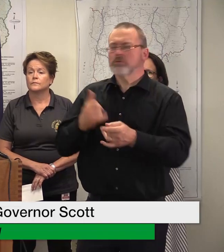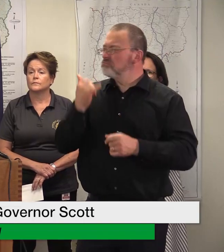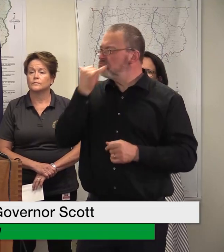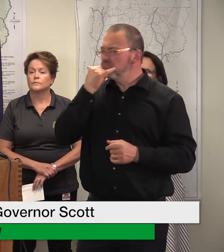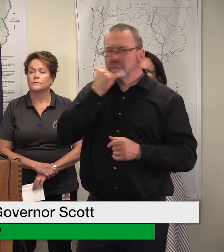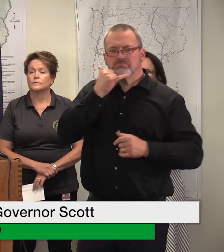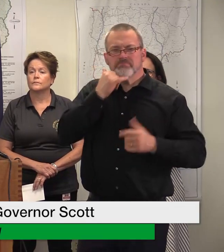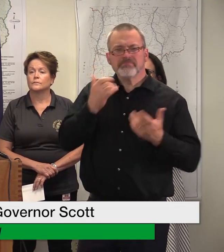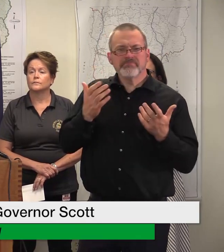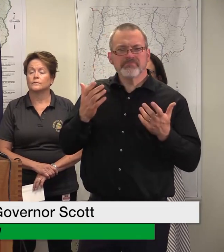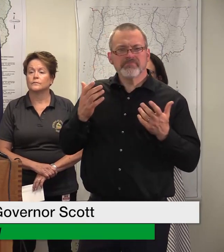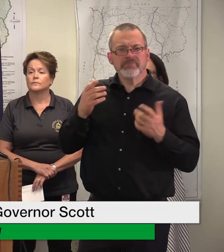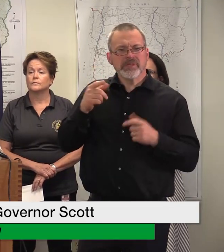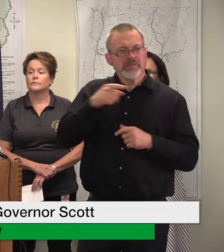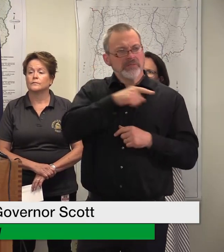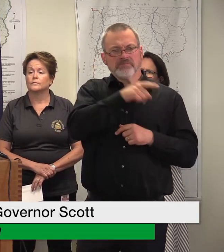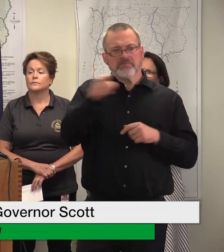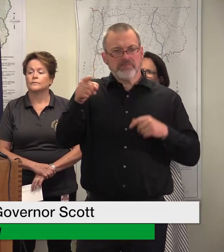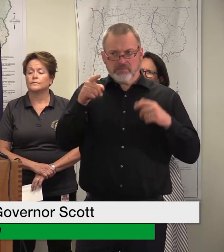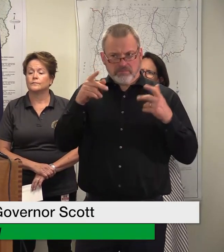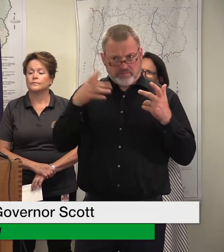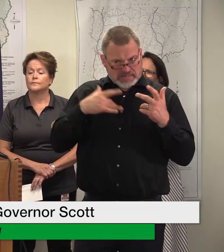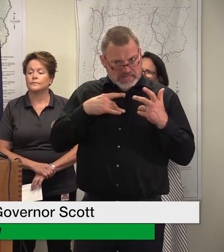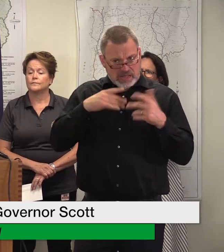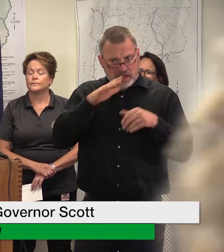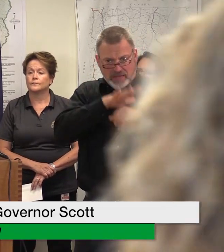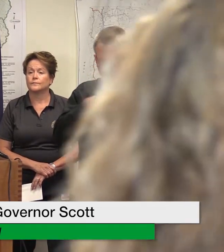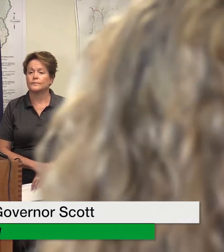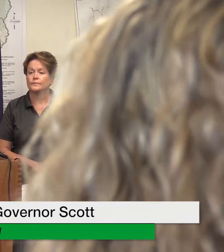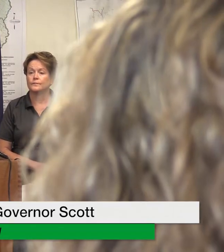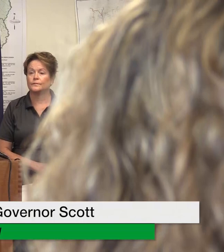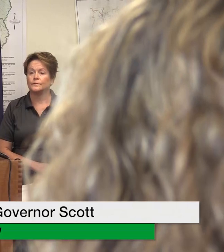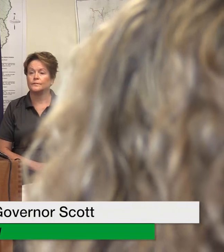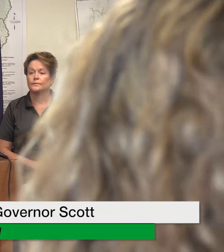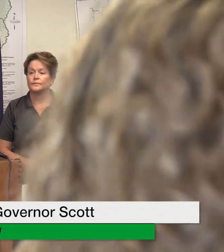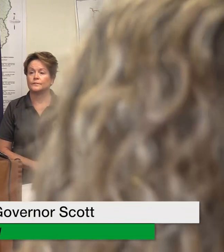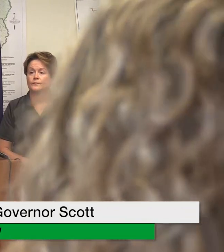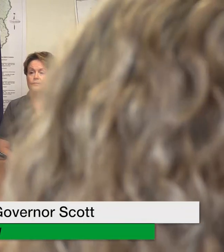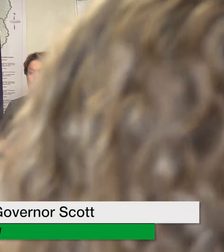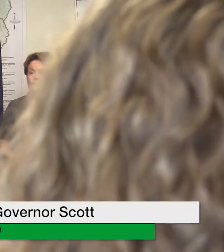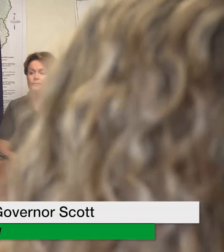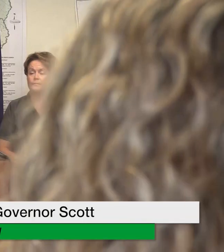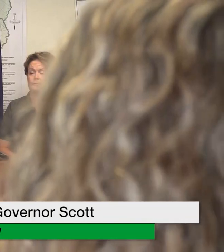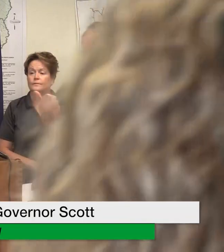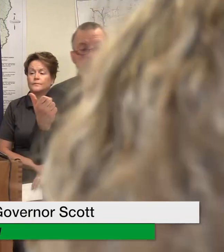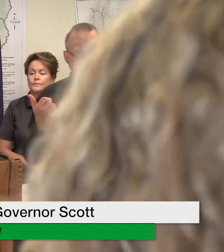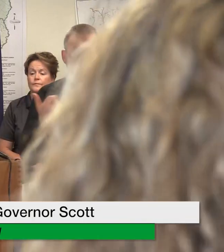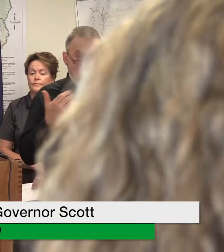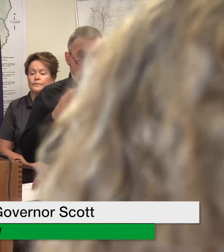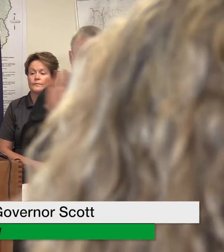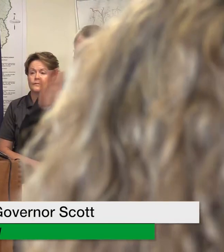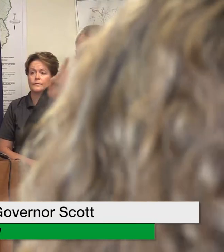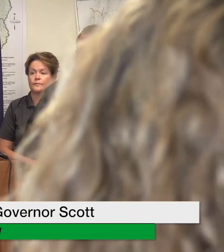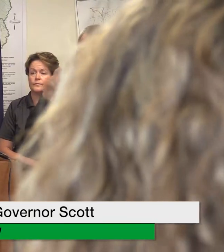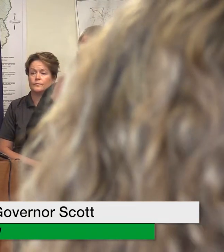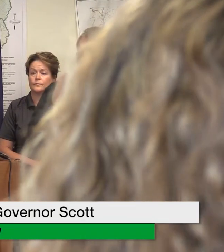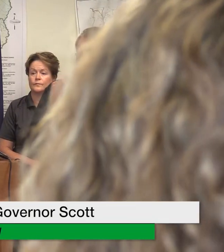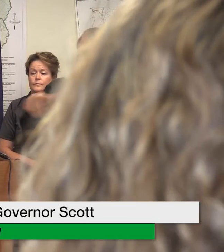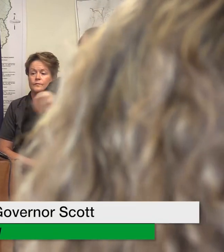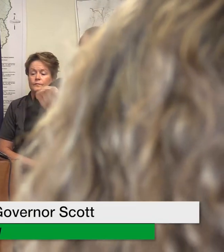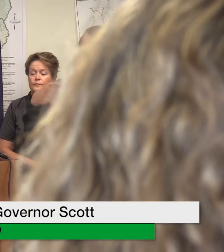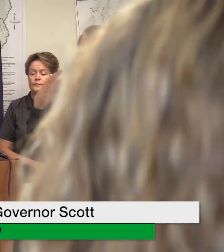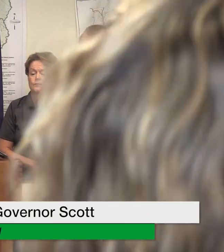there to what it needed to do to respond to a disaster like this? From our standpoint, we weren't given that information from 211 on the ground. So